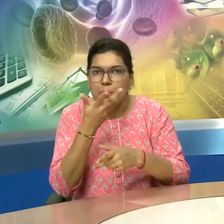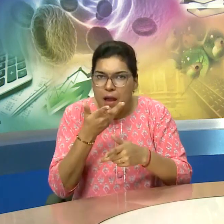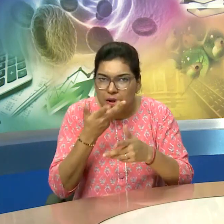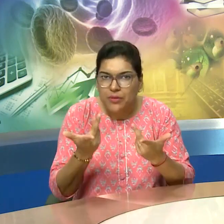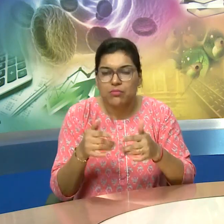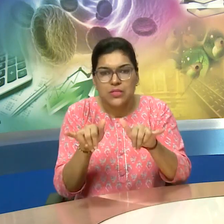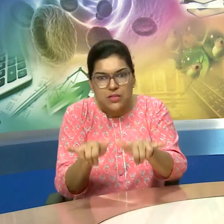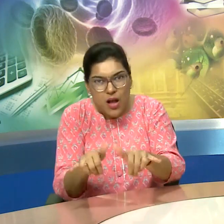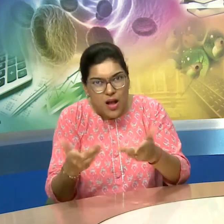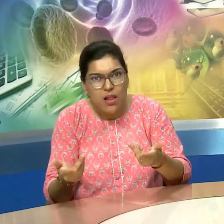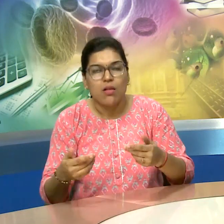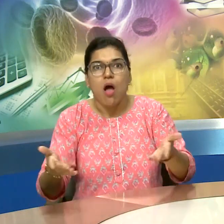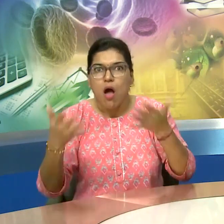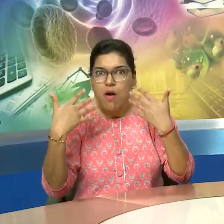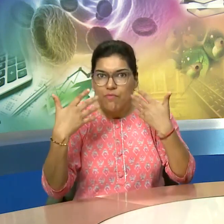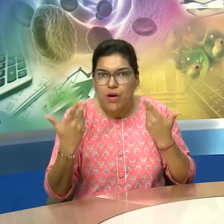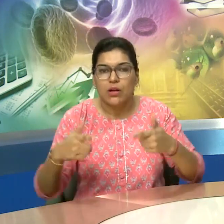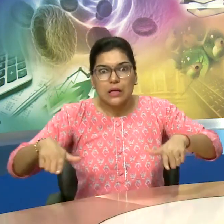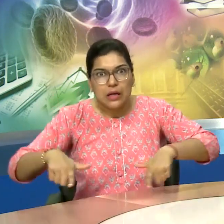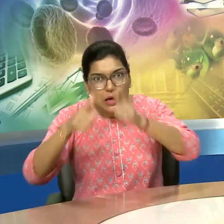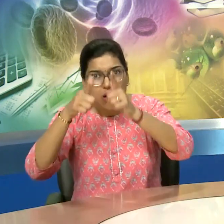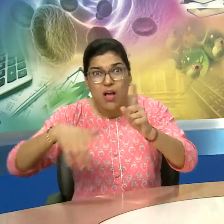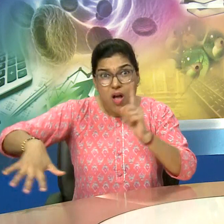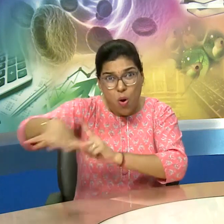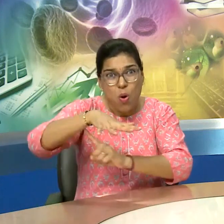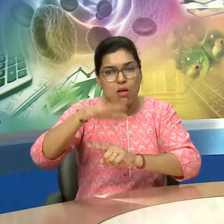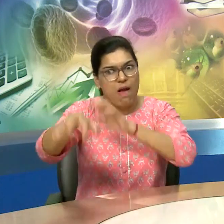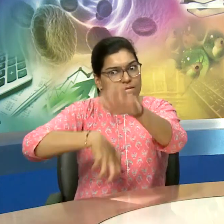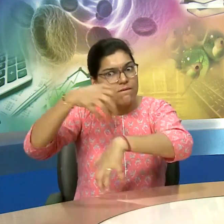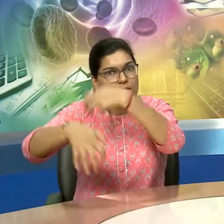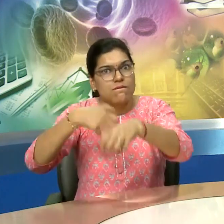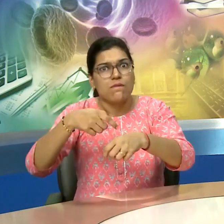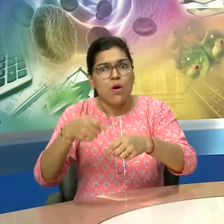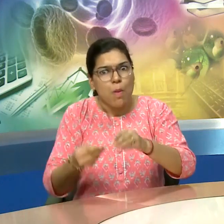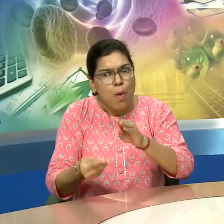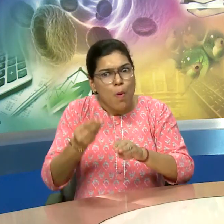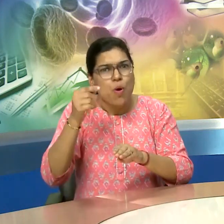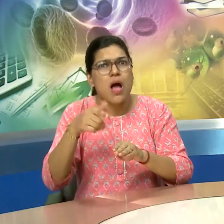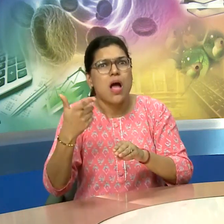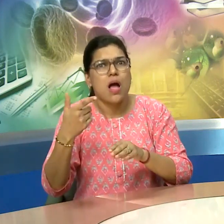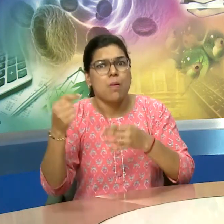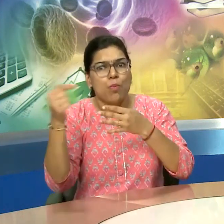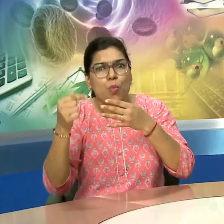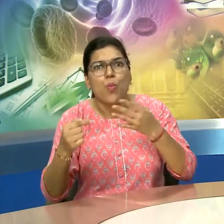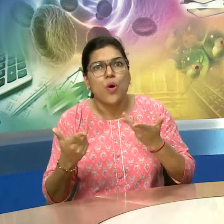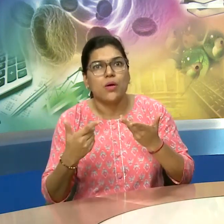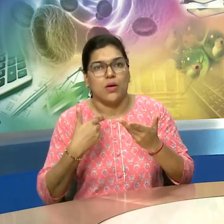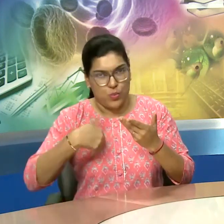describe how exploitation of natural resources leads to environmental degradation, and also we will understand the